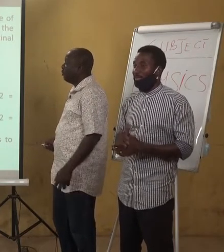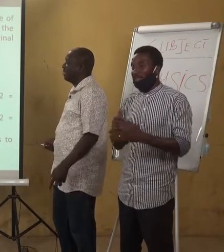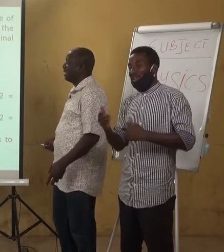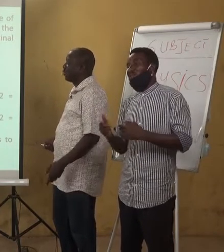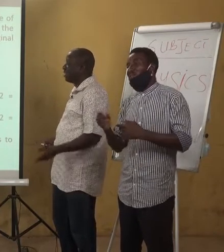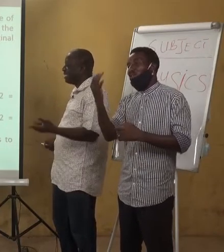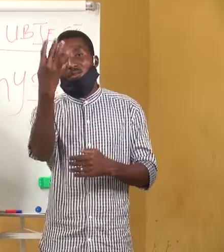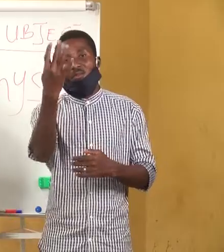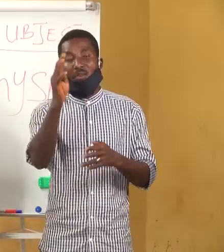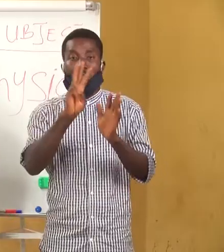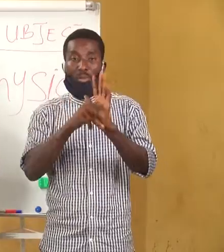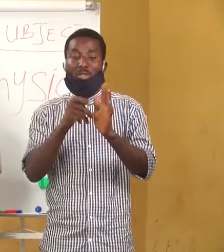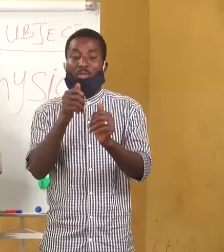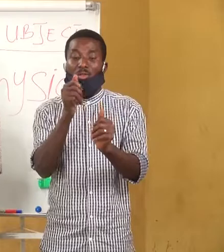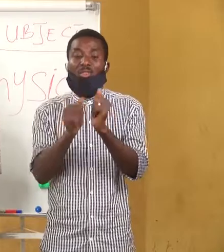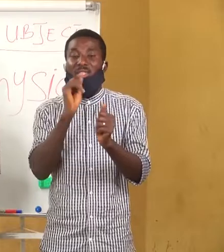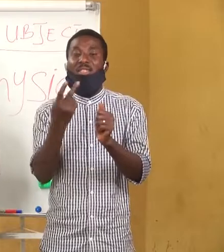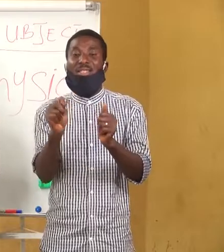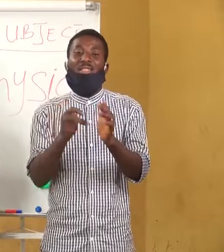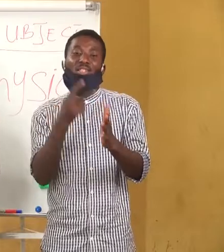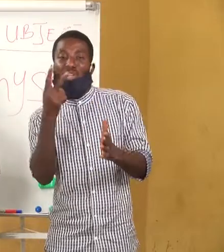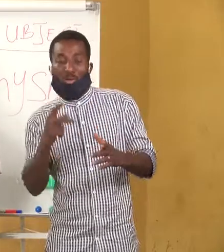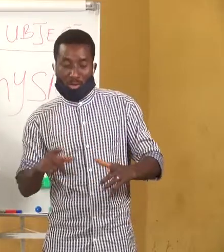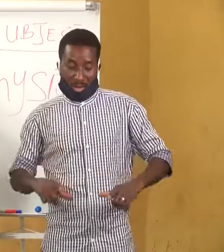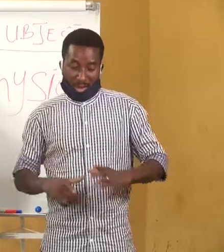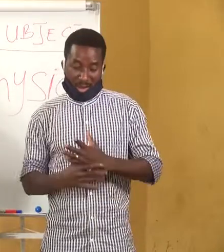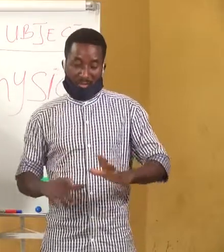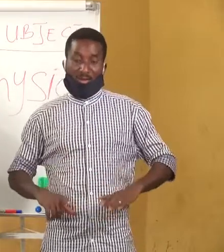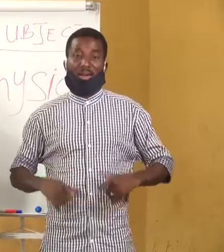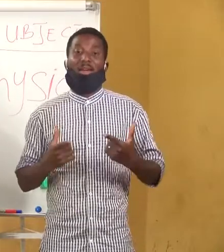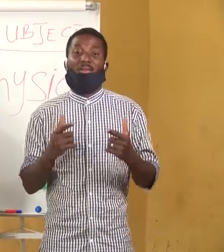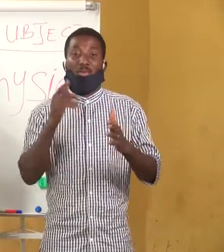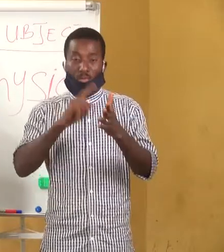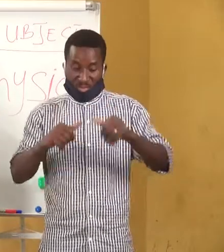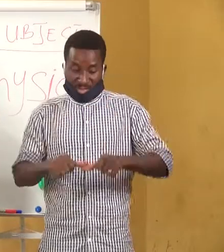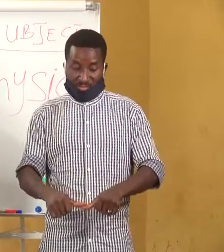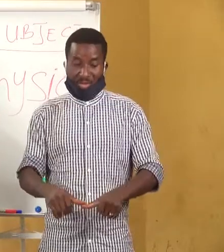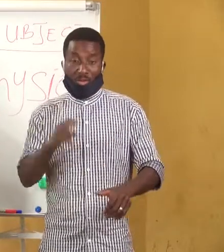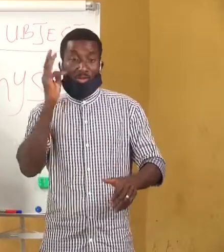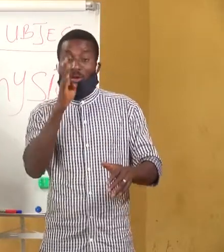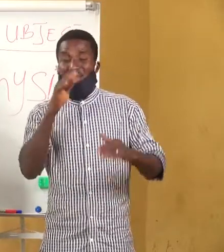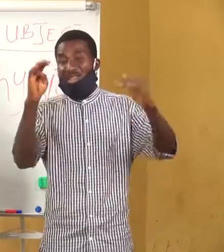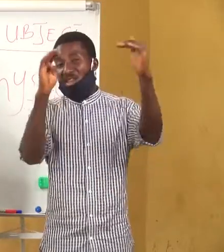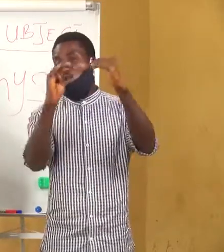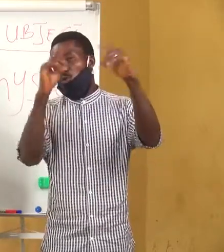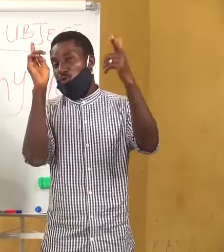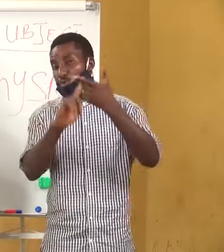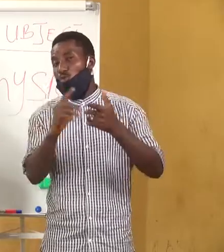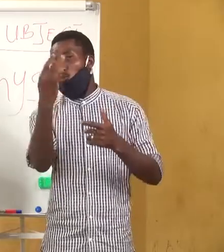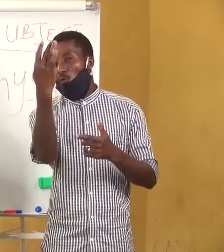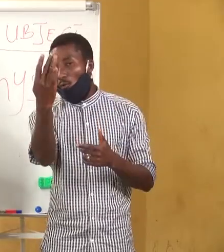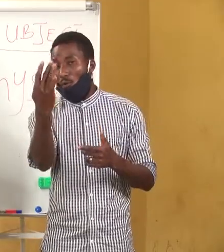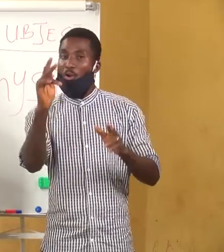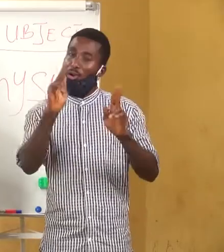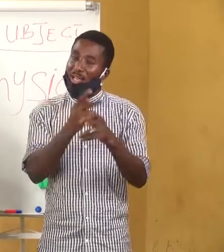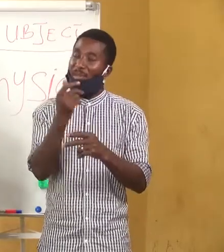After 4 minutes, which is the second half-life, what remains will be equals to